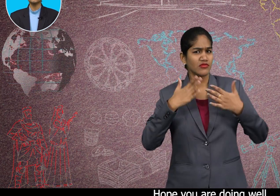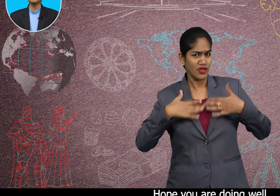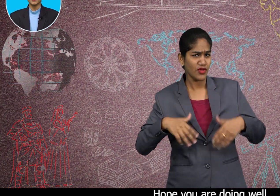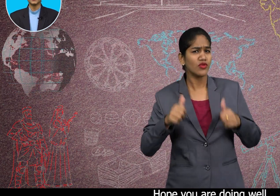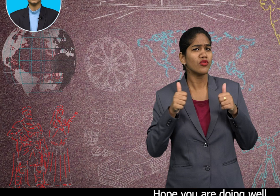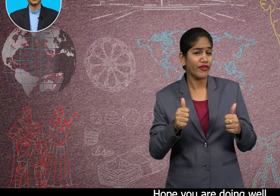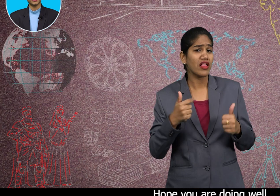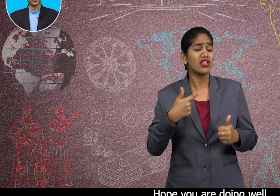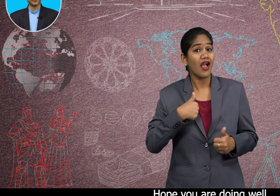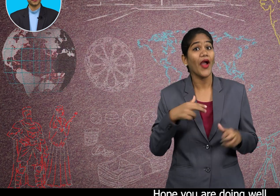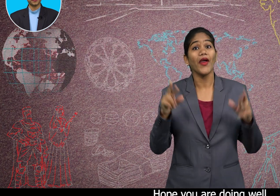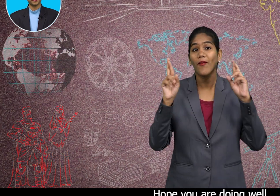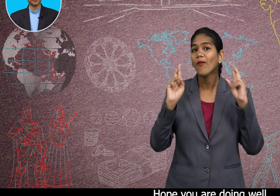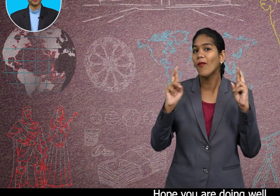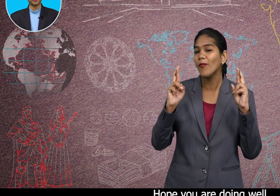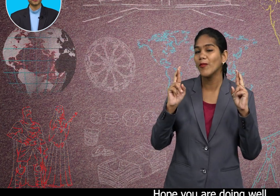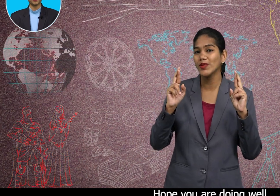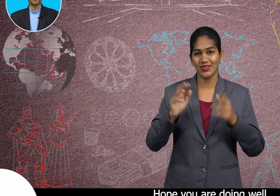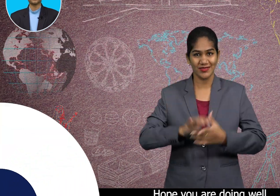Hope you're doing well.